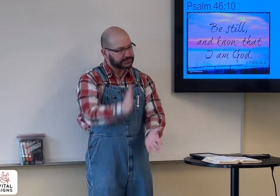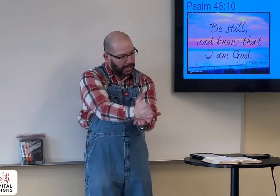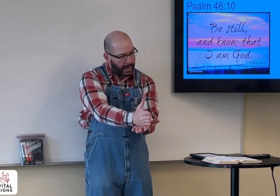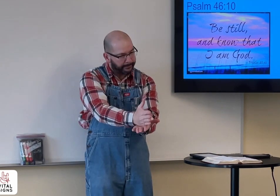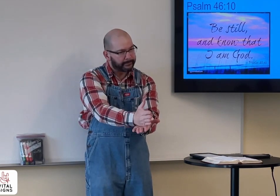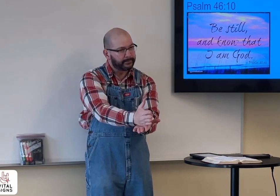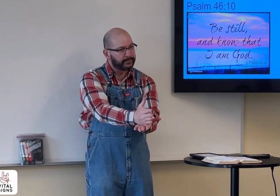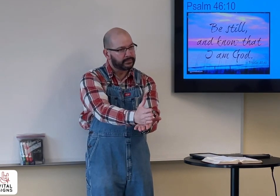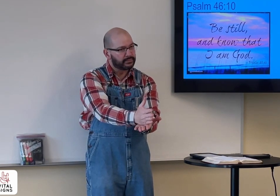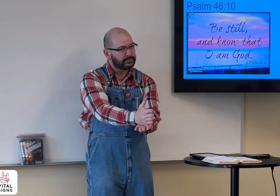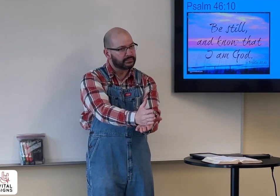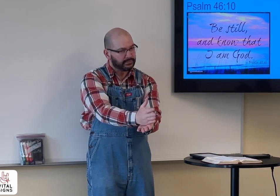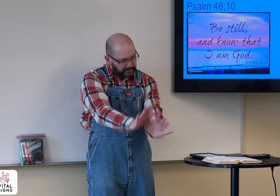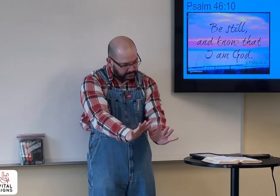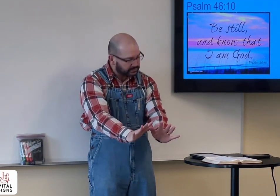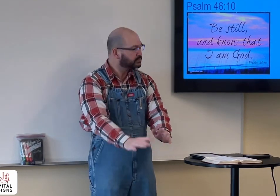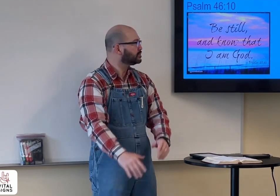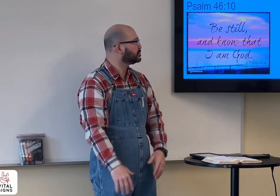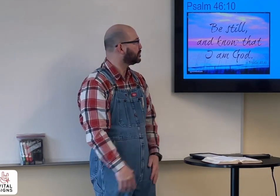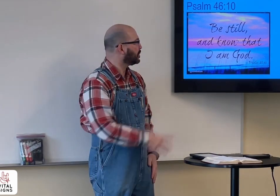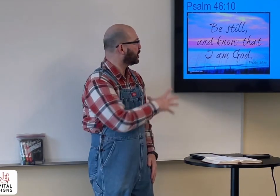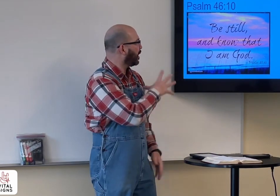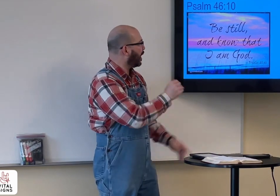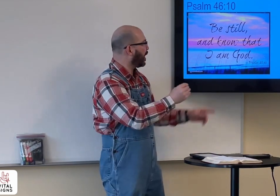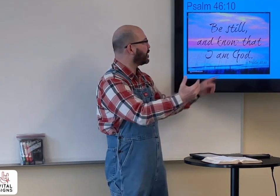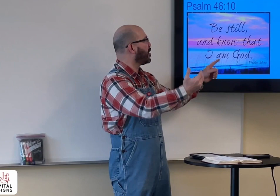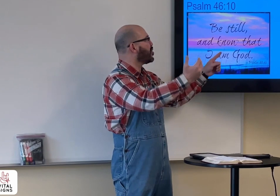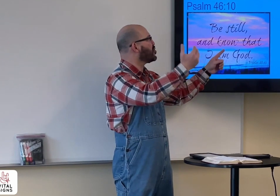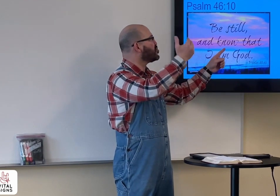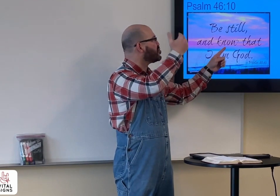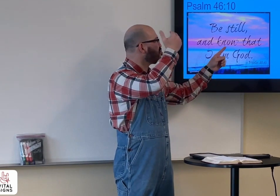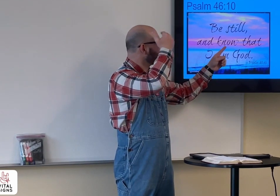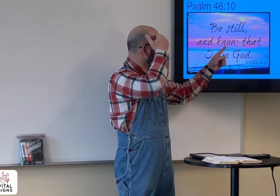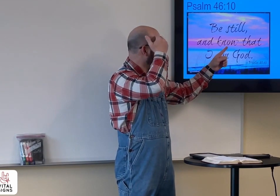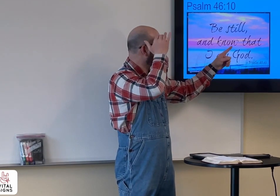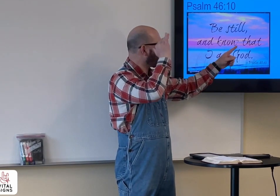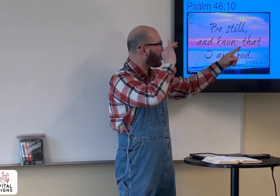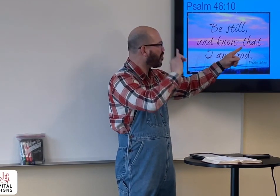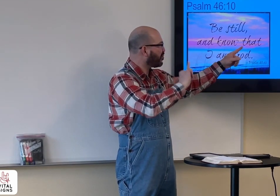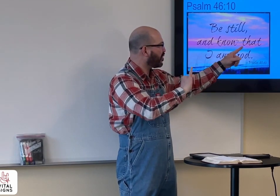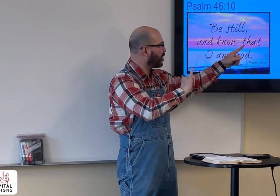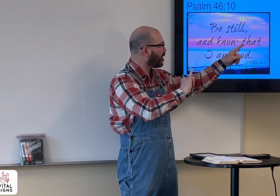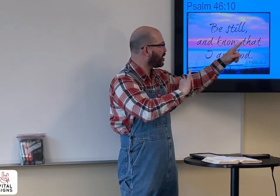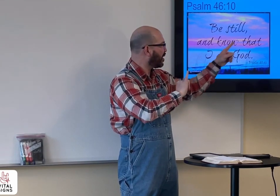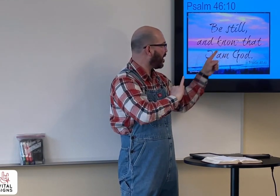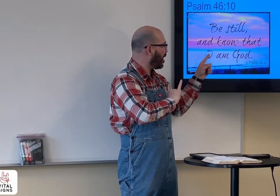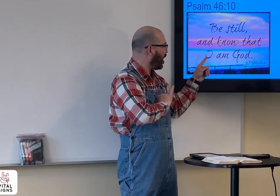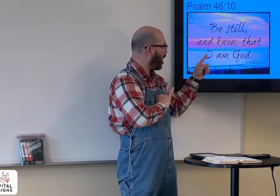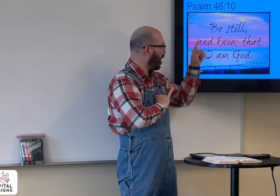That means not busy. Stop being so active. And know that I